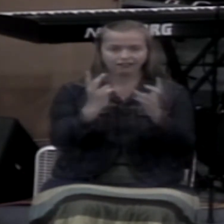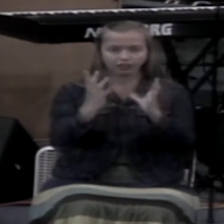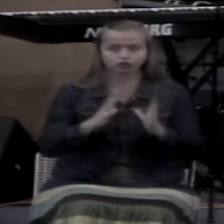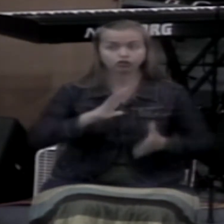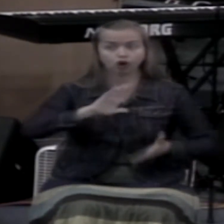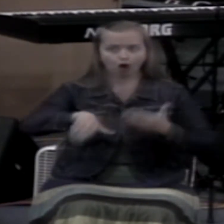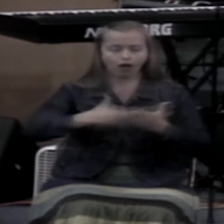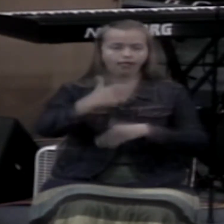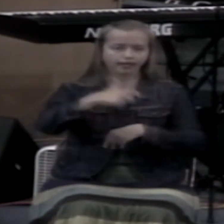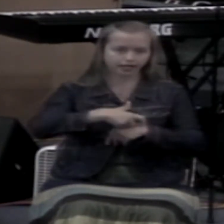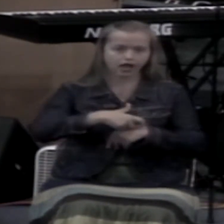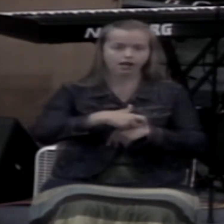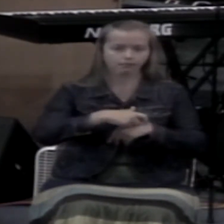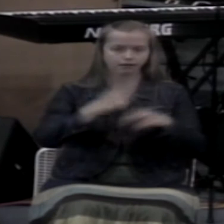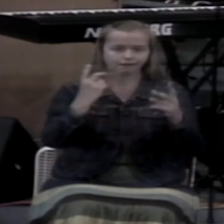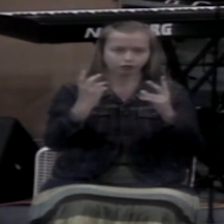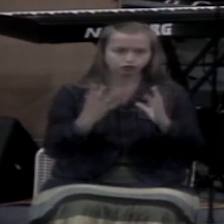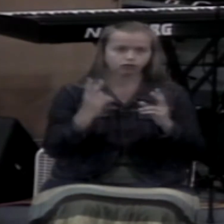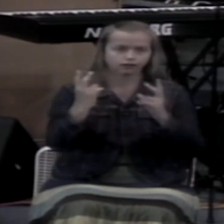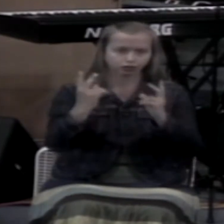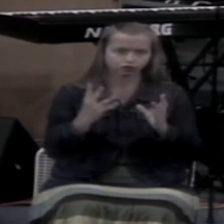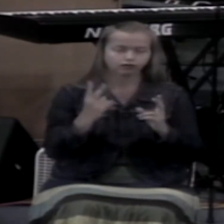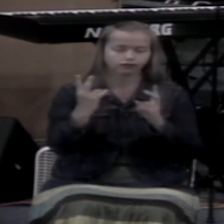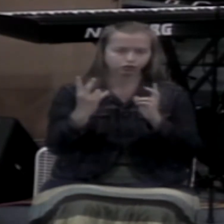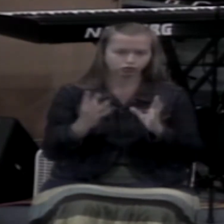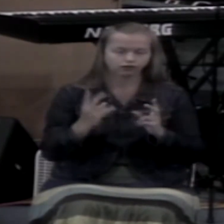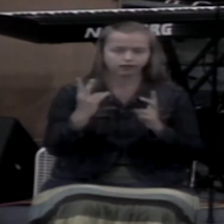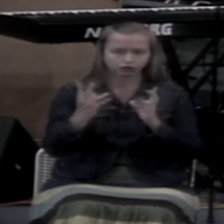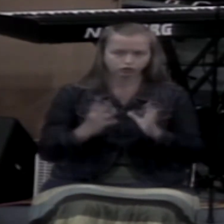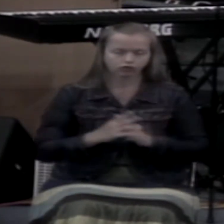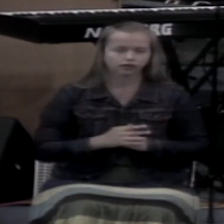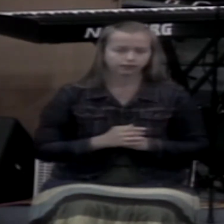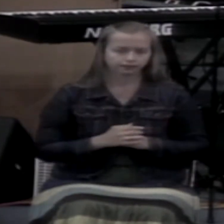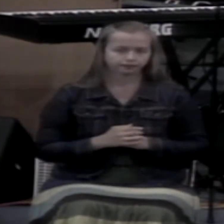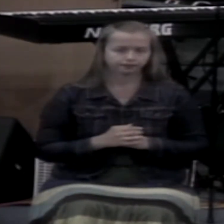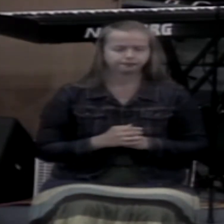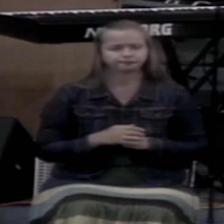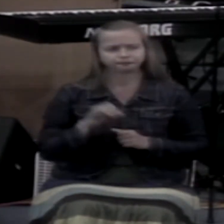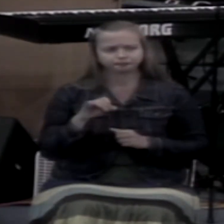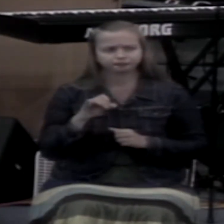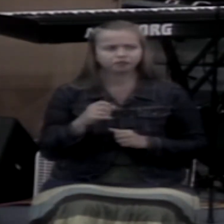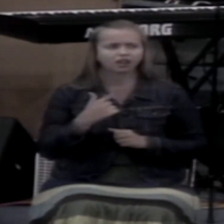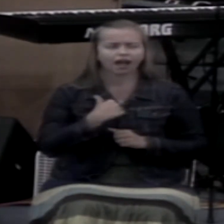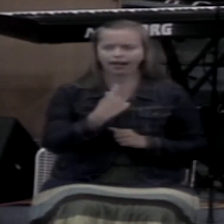And I think that we need to make the gospel attractive.